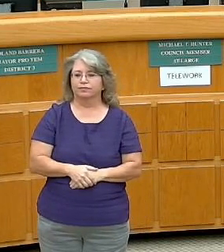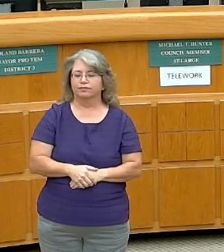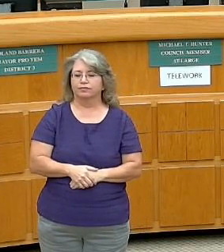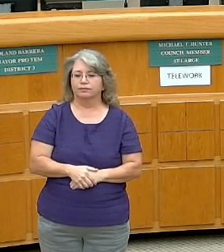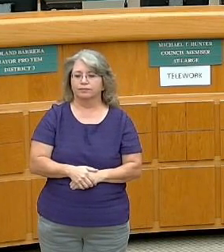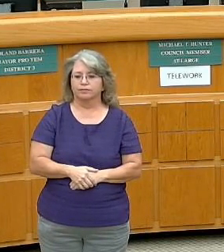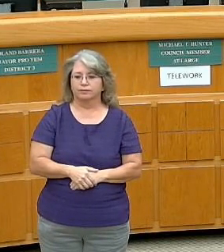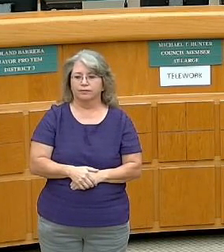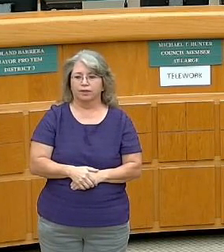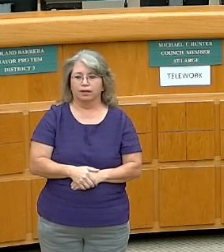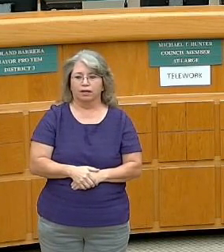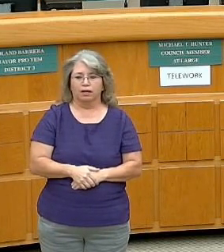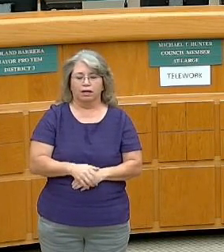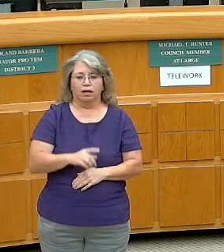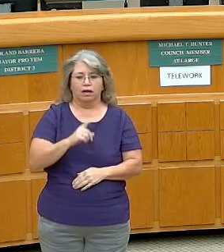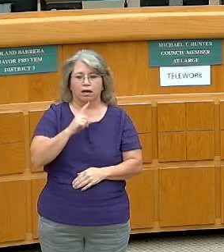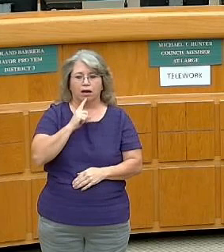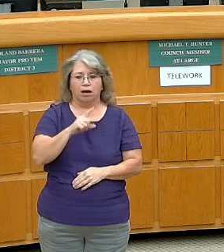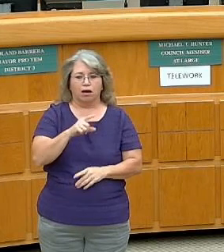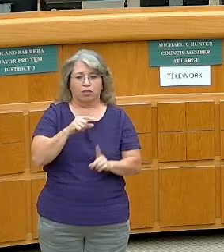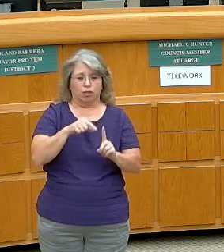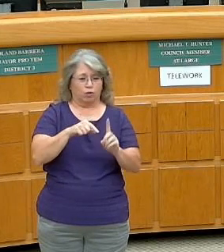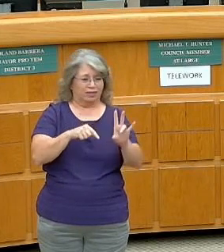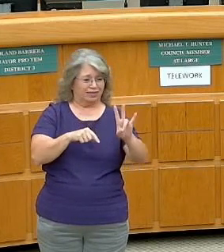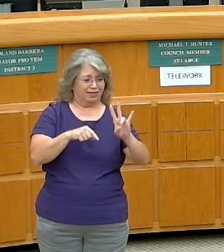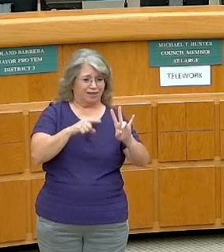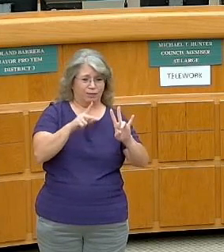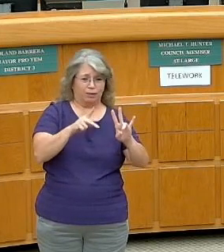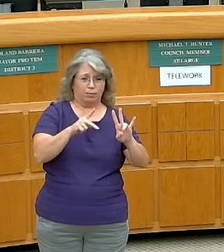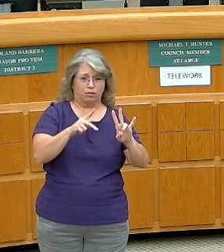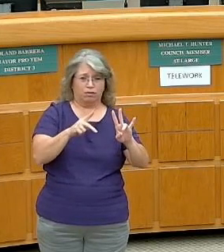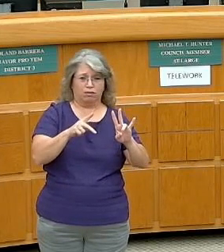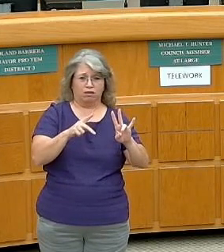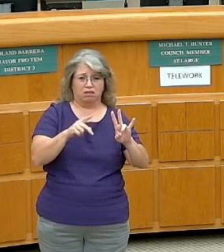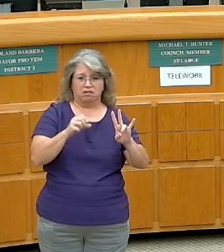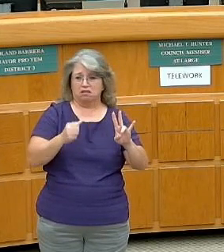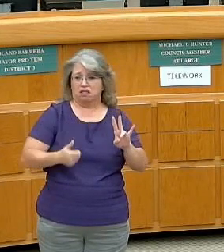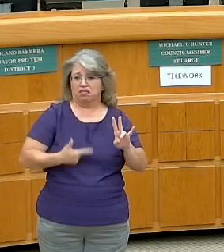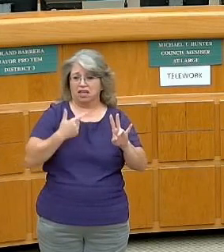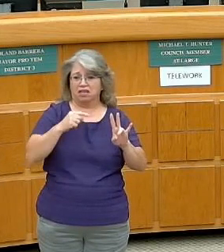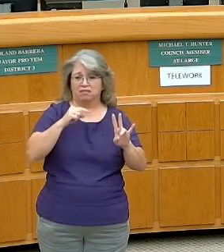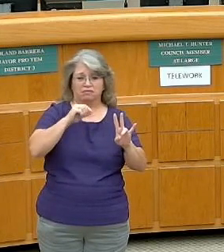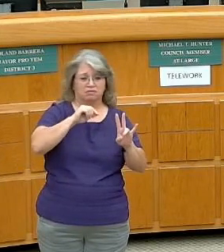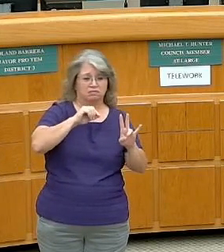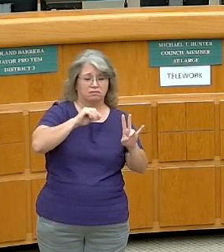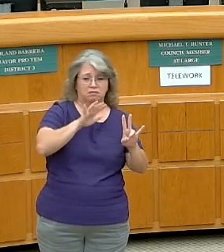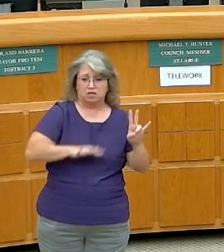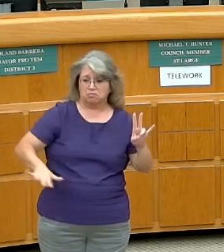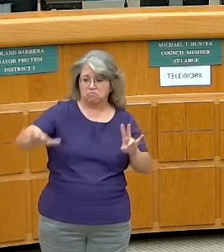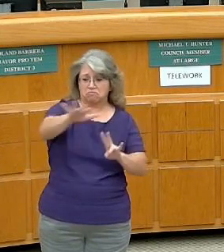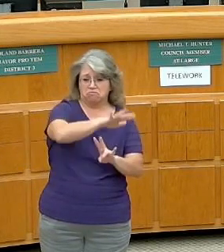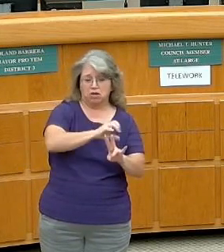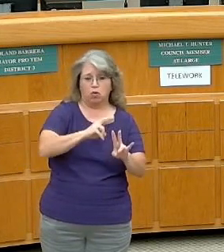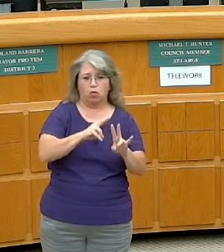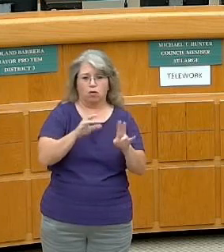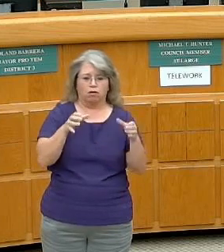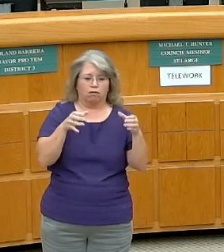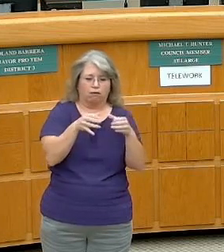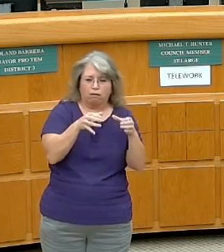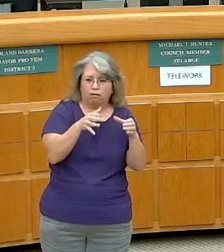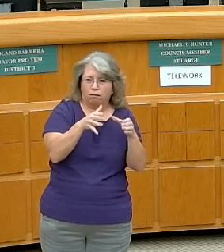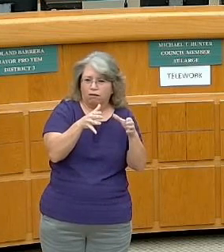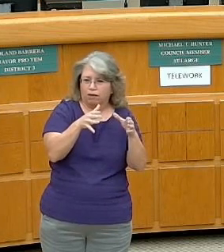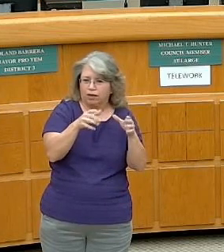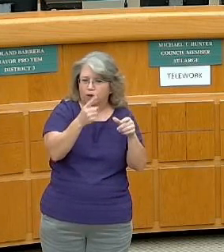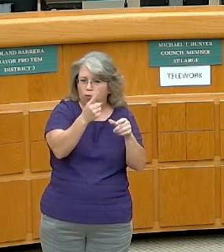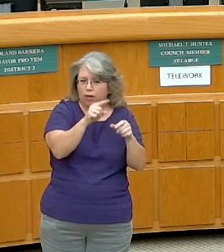Are they spread out, or are they located in specific areas of the city? Are they located in the same zip codes? They're spread out, you